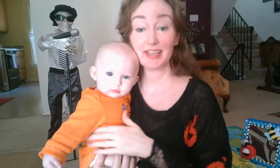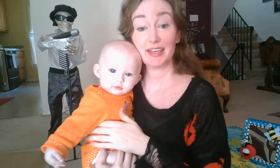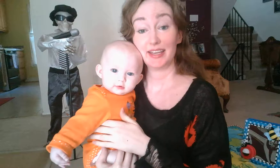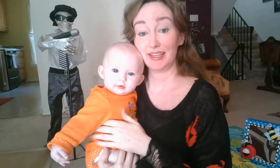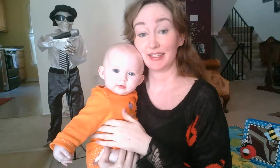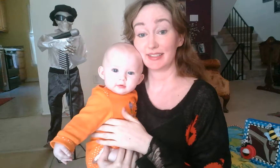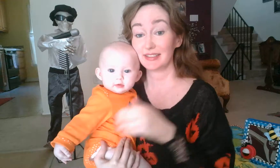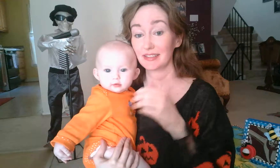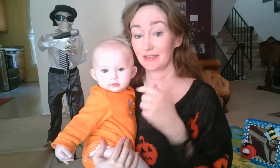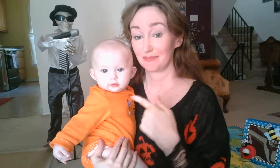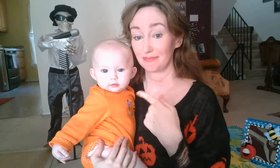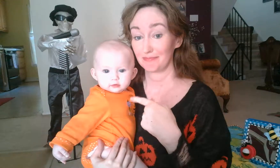and